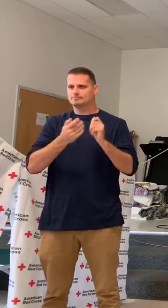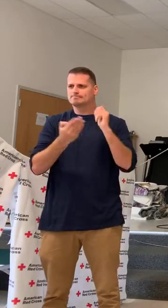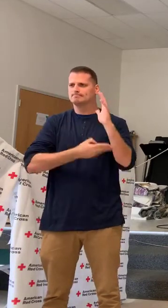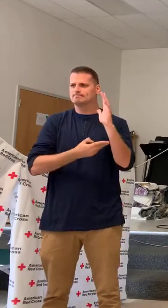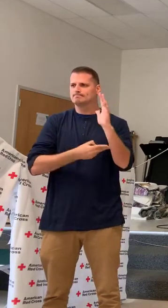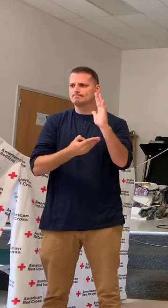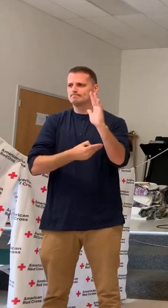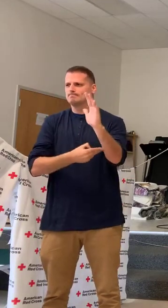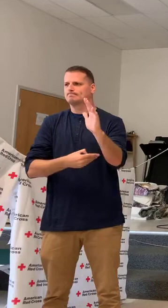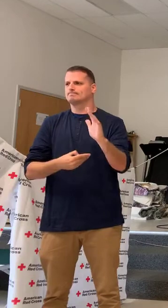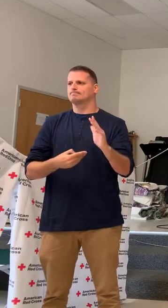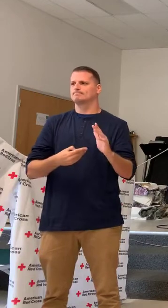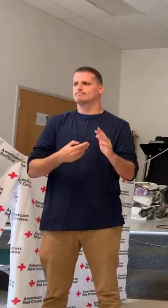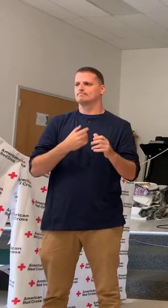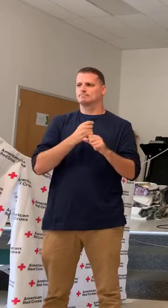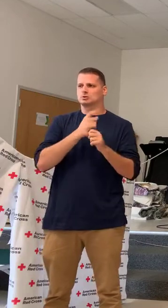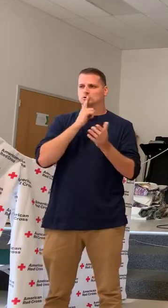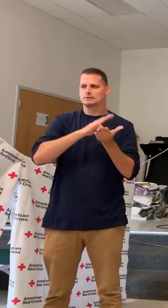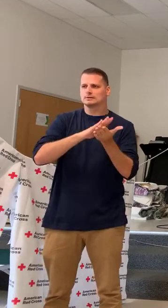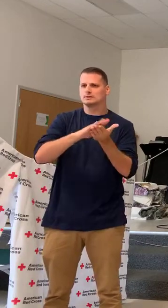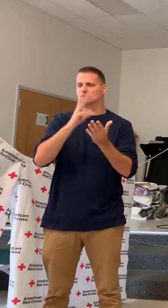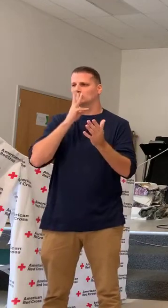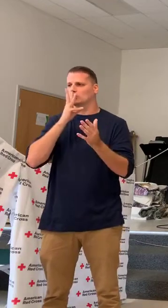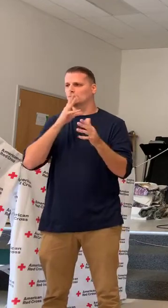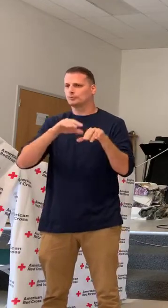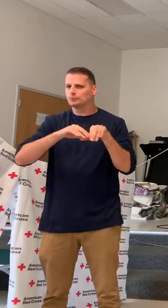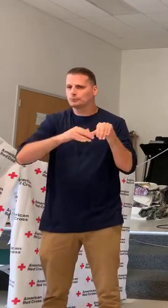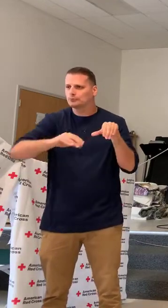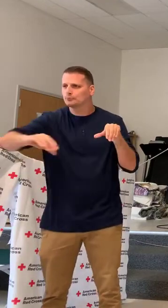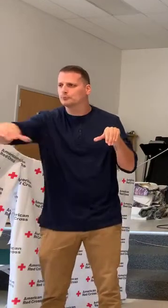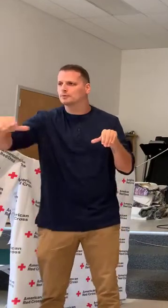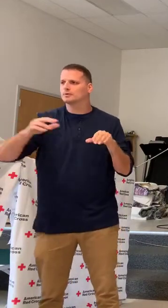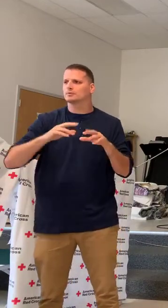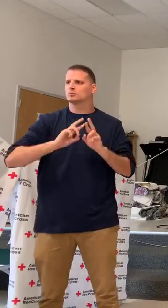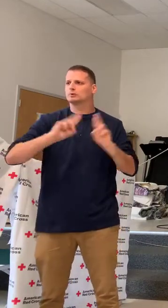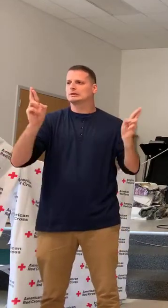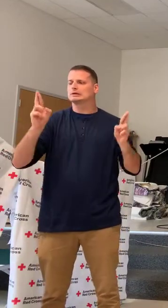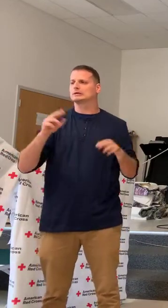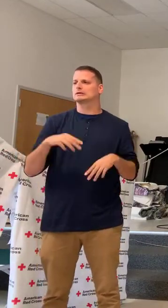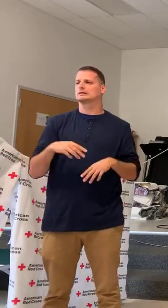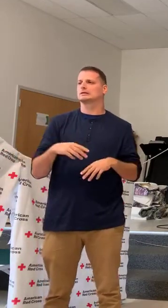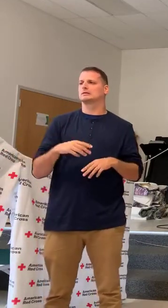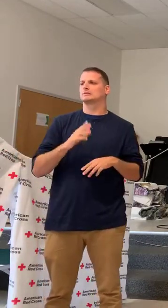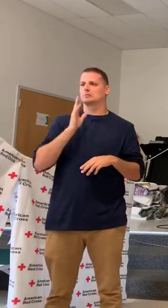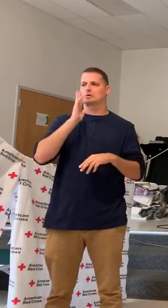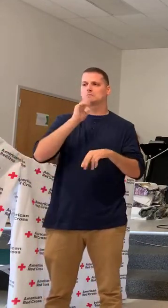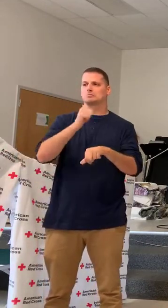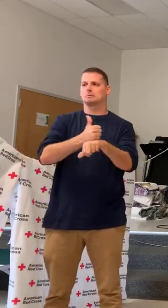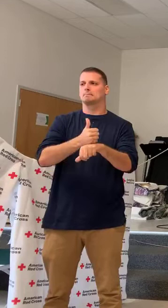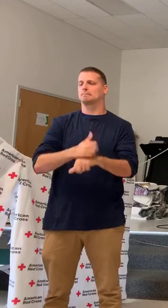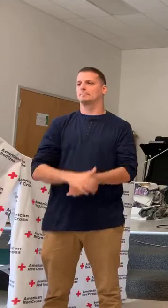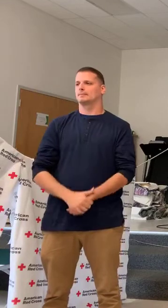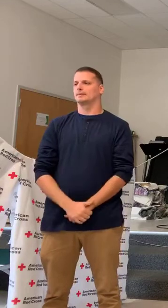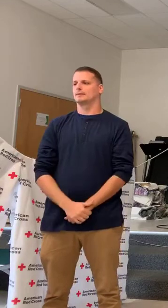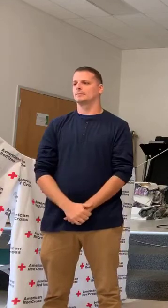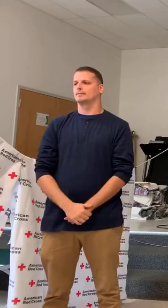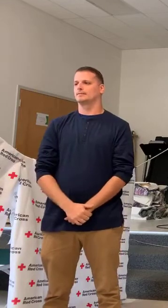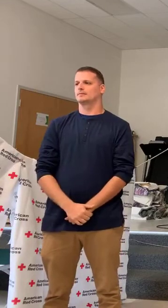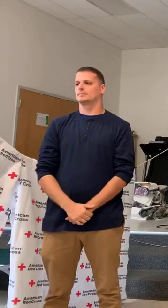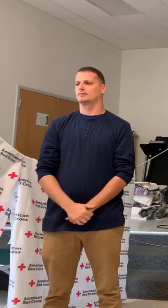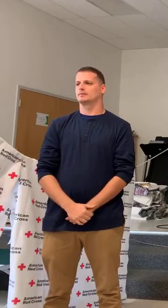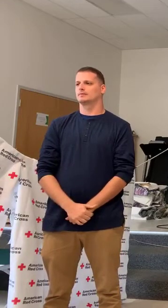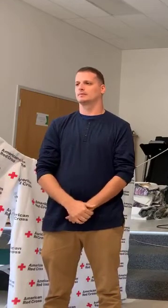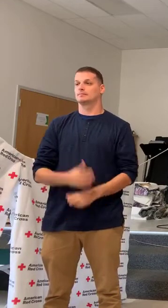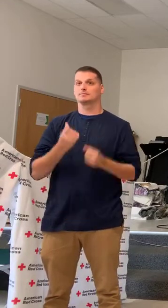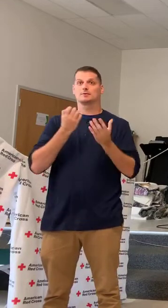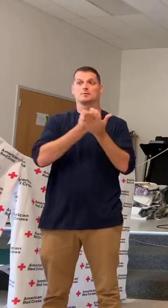putting plumbing in there, which is pumps and hose. This is not an area where we can put heavy equipment. There have been a lot